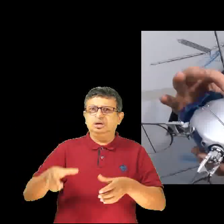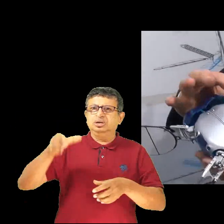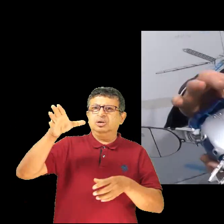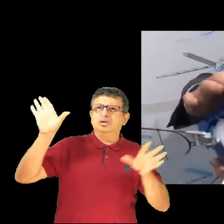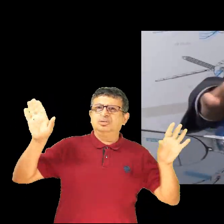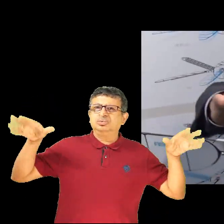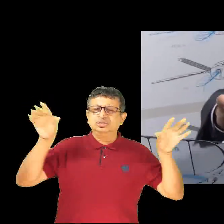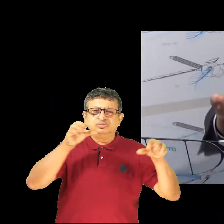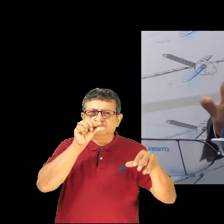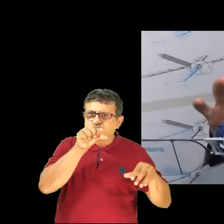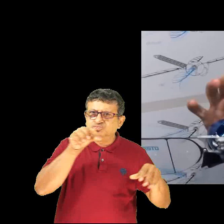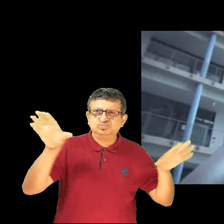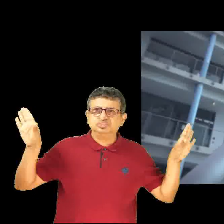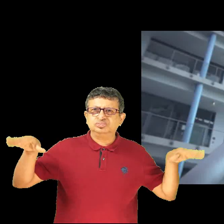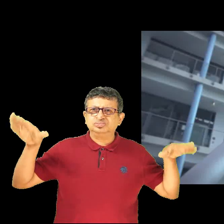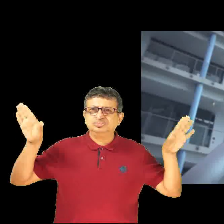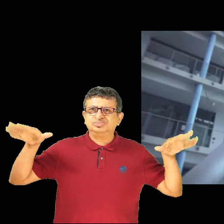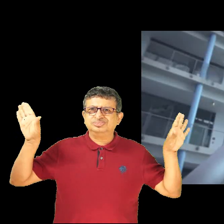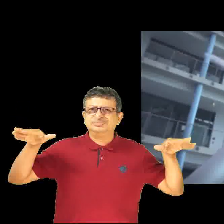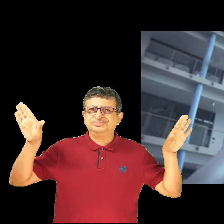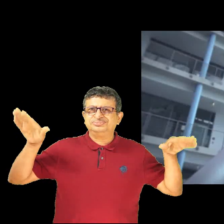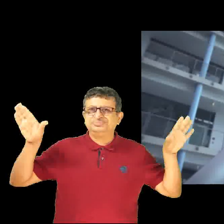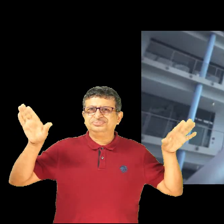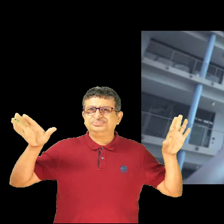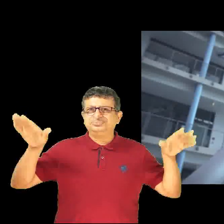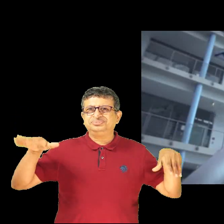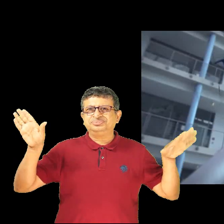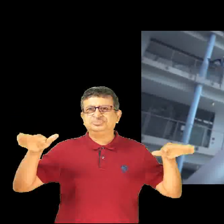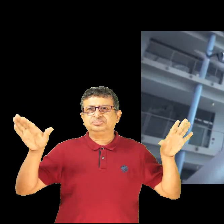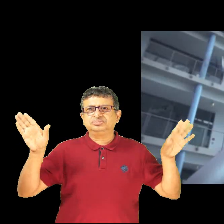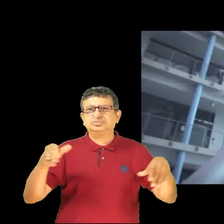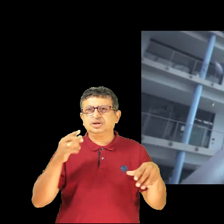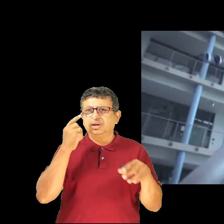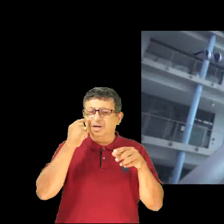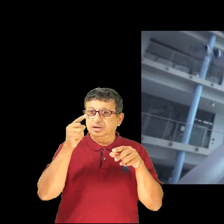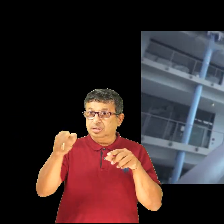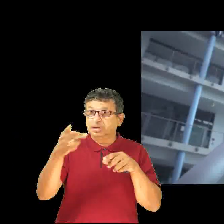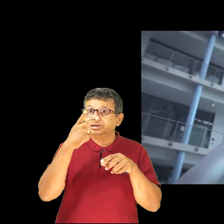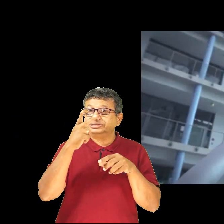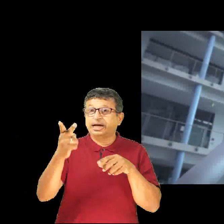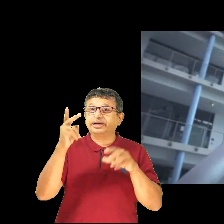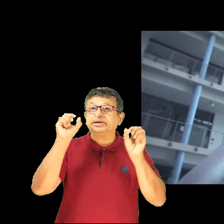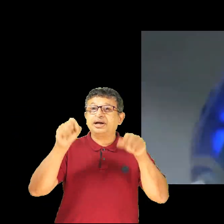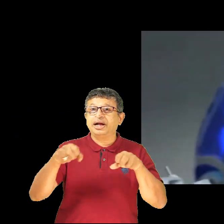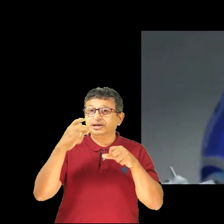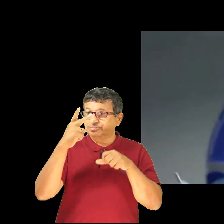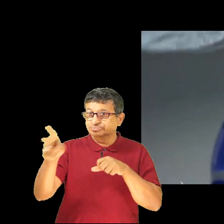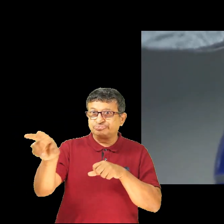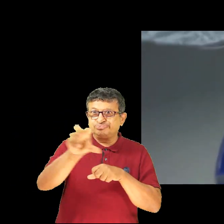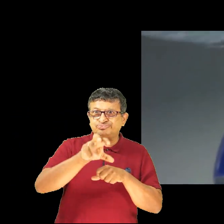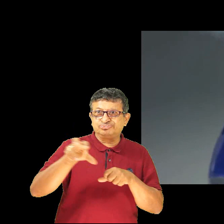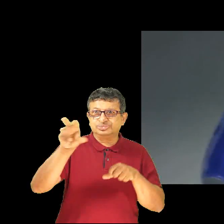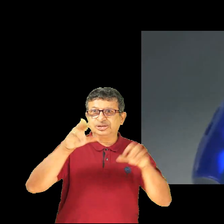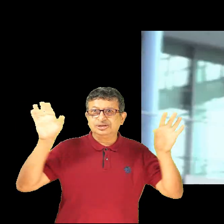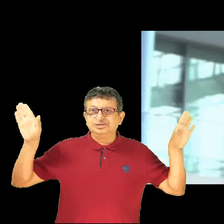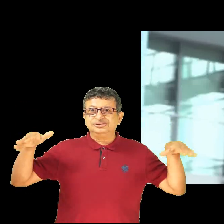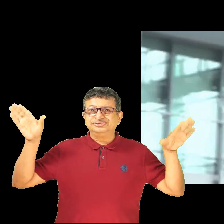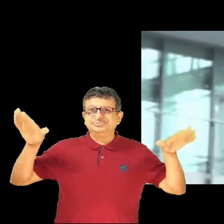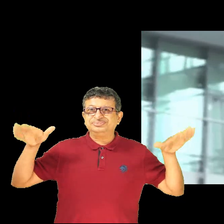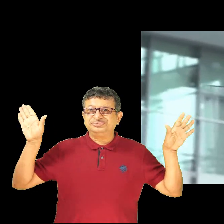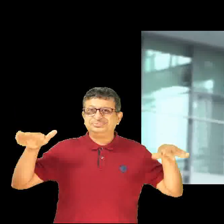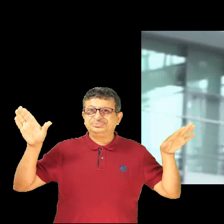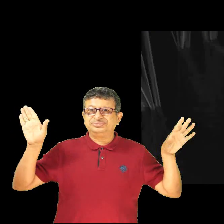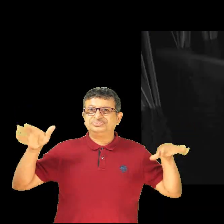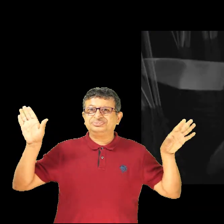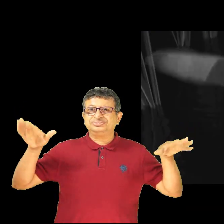it receives instructions. This robot is not only smart and efficient, but also very good looking. Its body is covered in blue polyester,